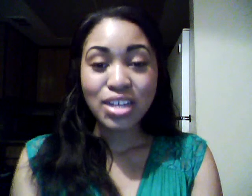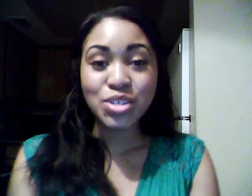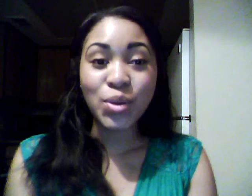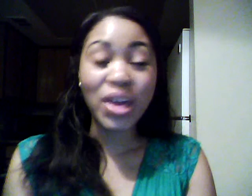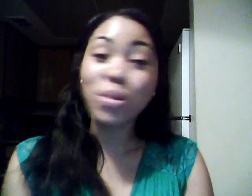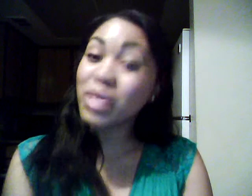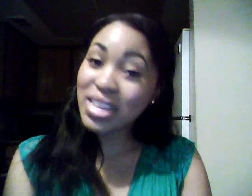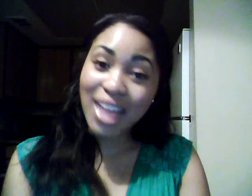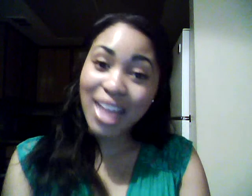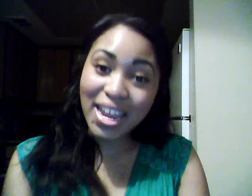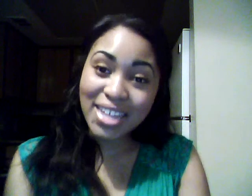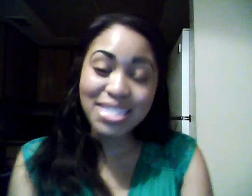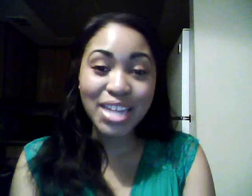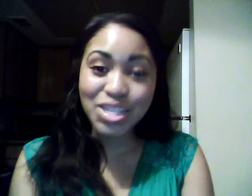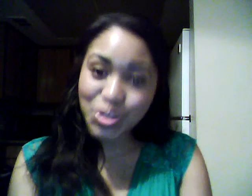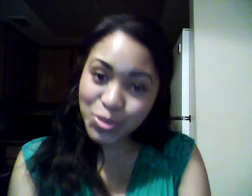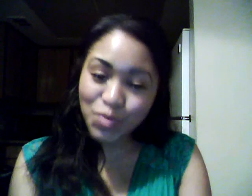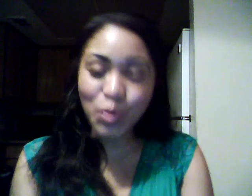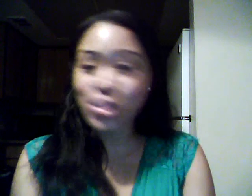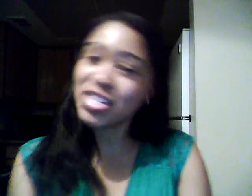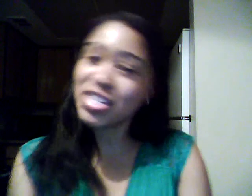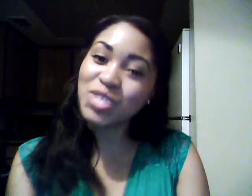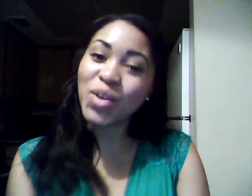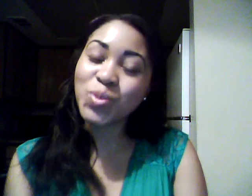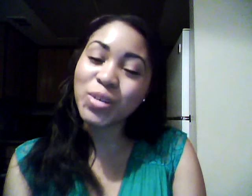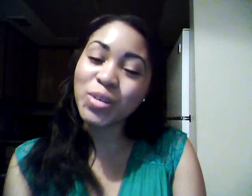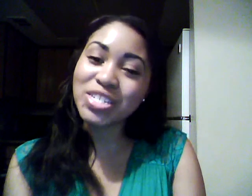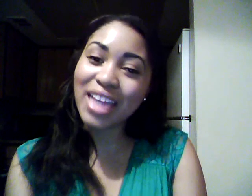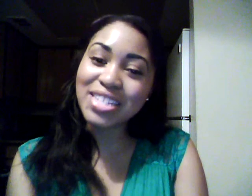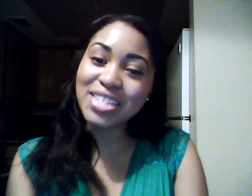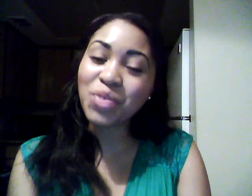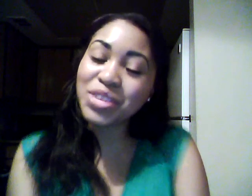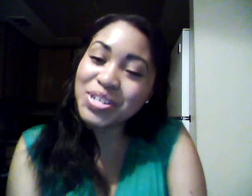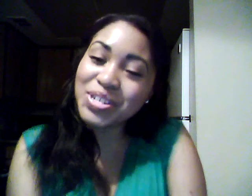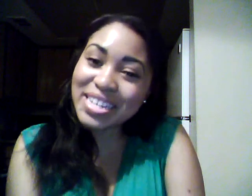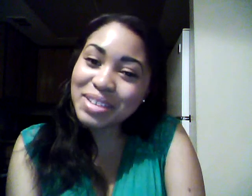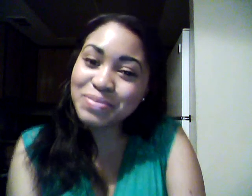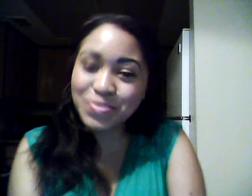So that'll be really exciting. Stay tuned for Shantae's crash course into ASL for nursing.